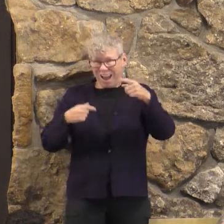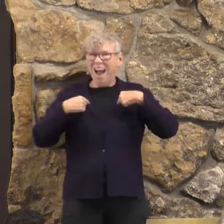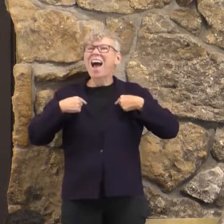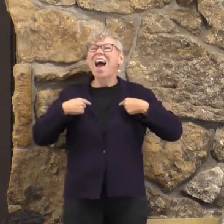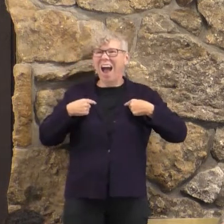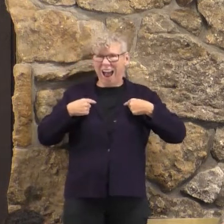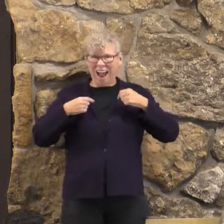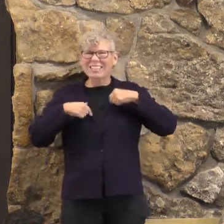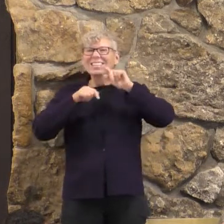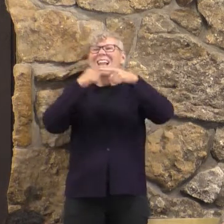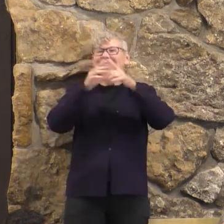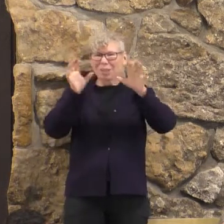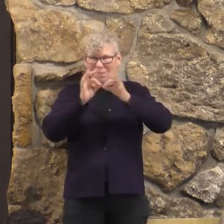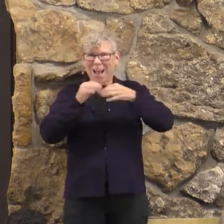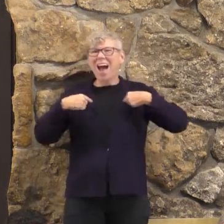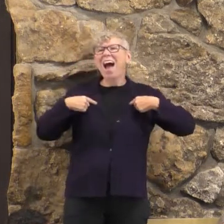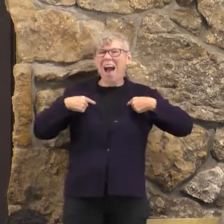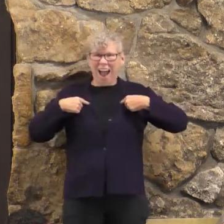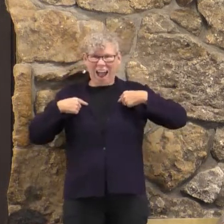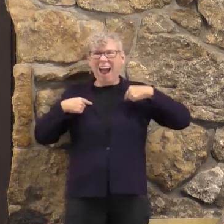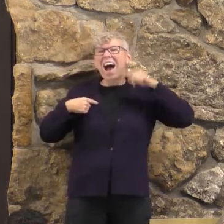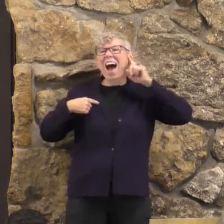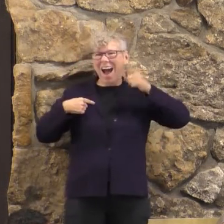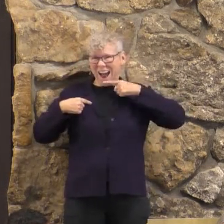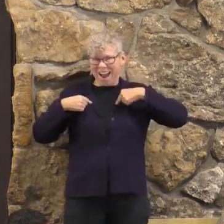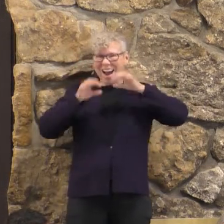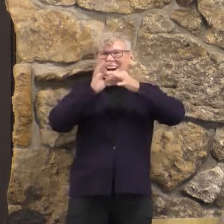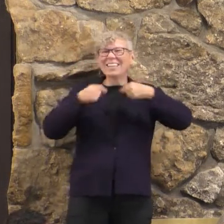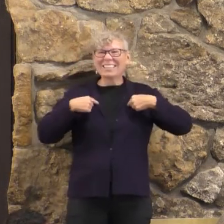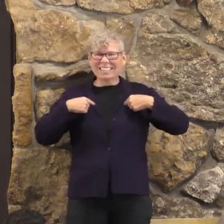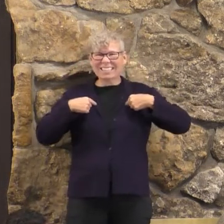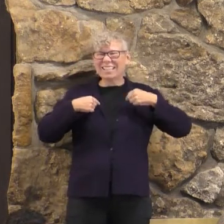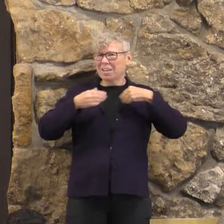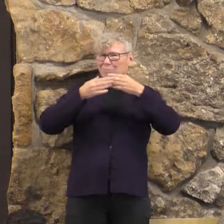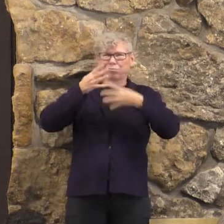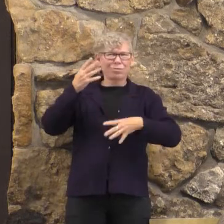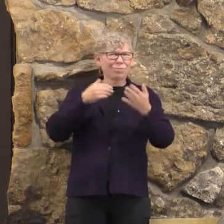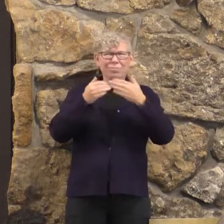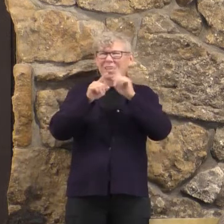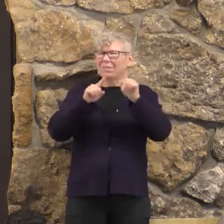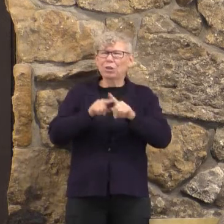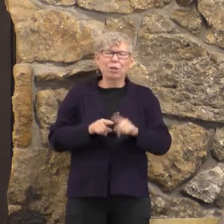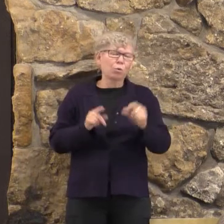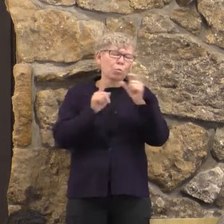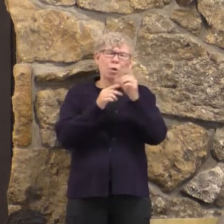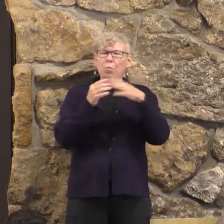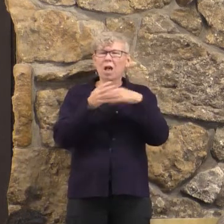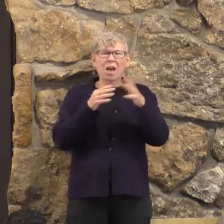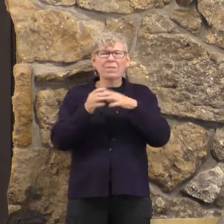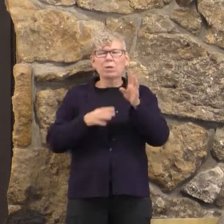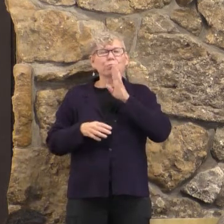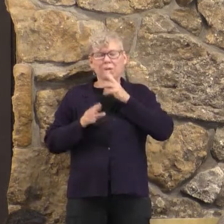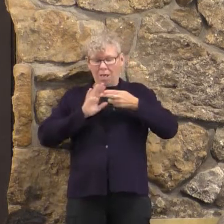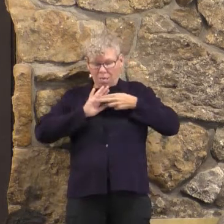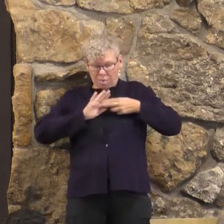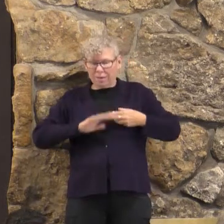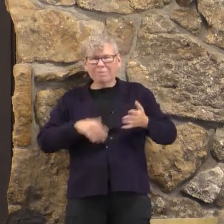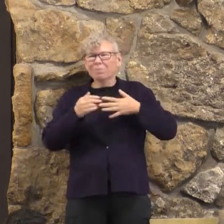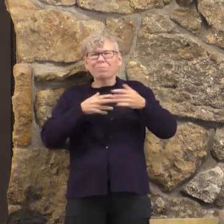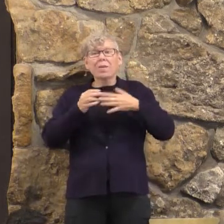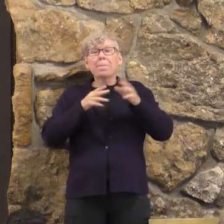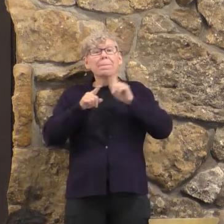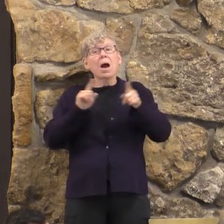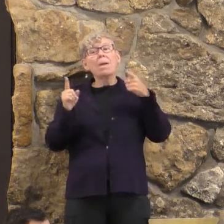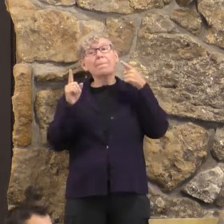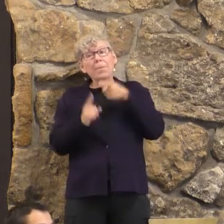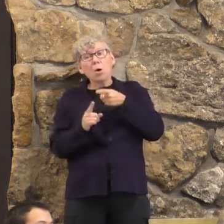interpreter, interpreter for the deaf. There's a slew of other words and phrases included in that. Unless that individual holds an